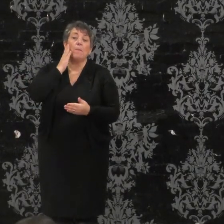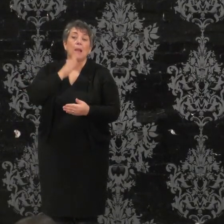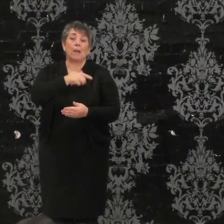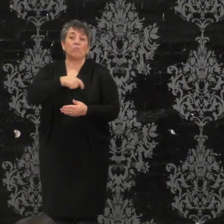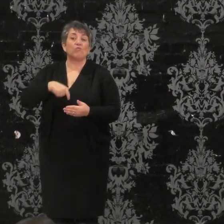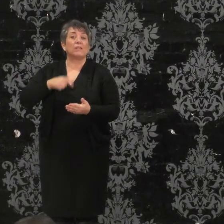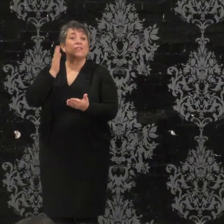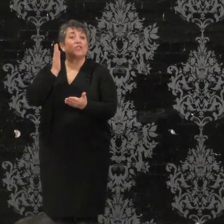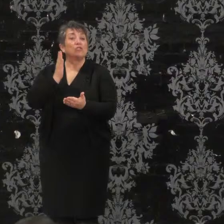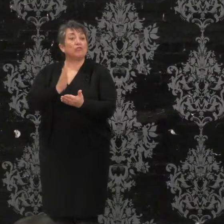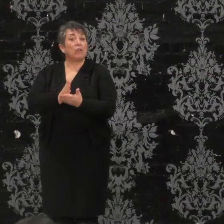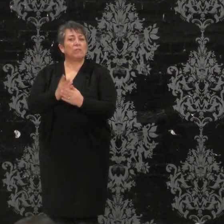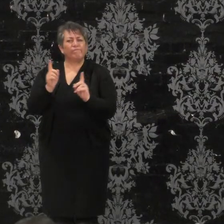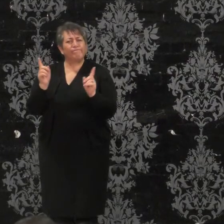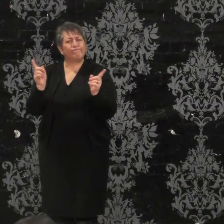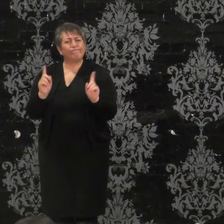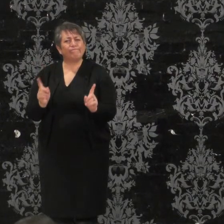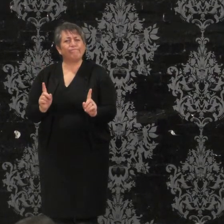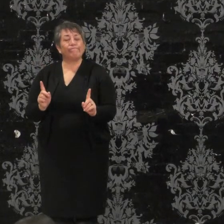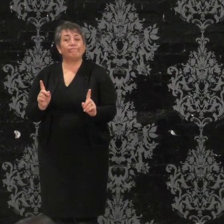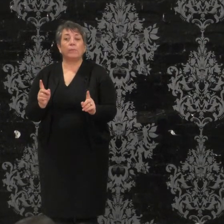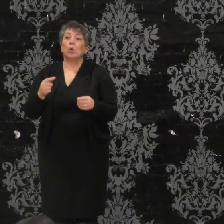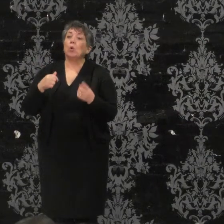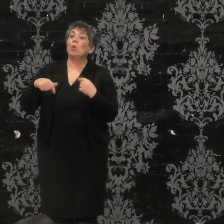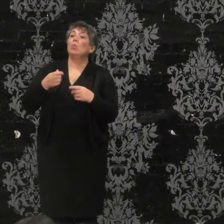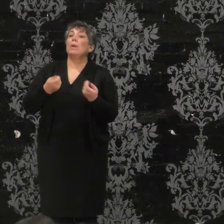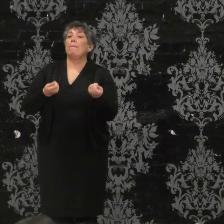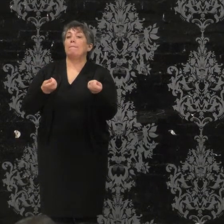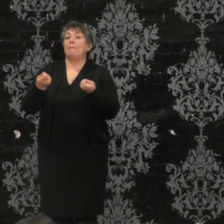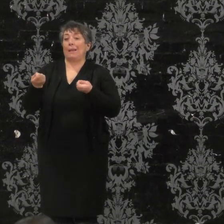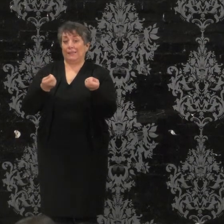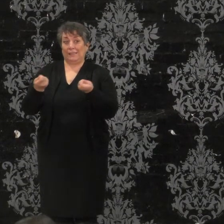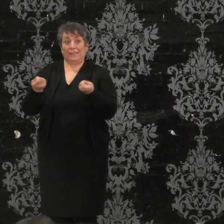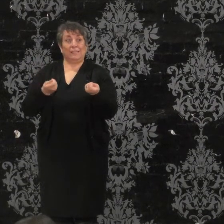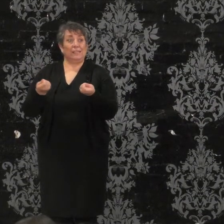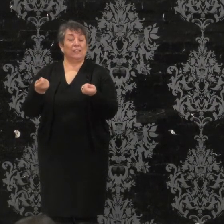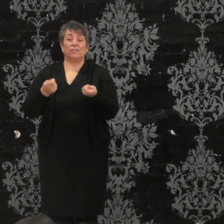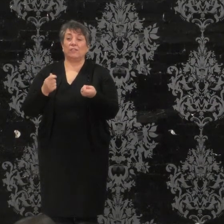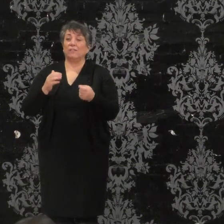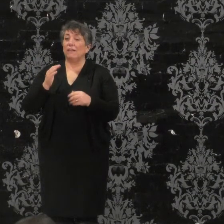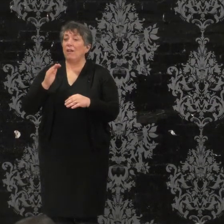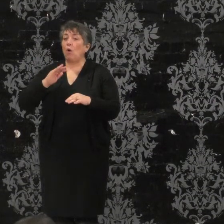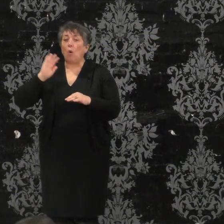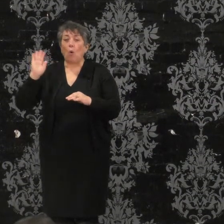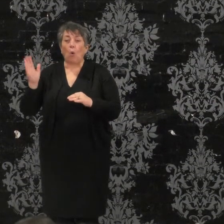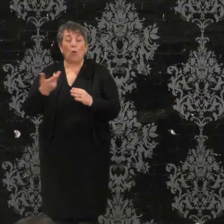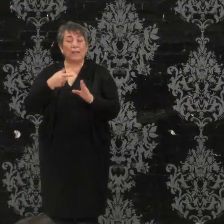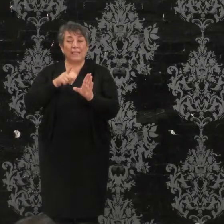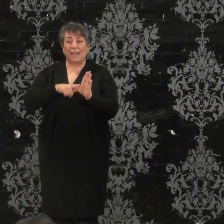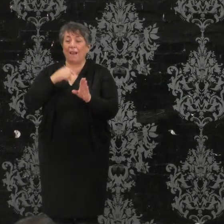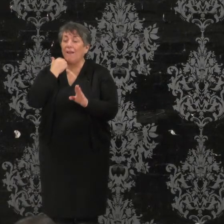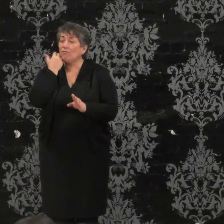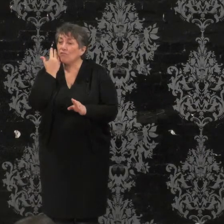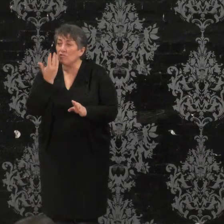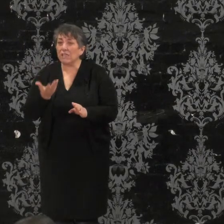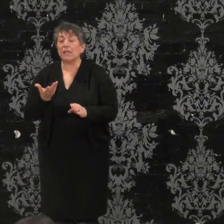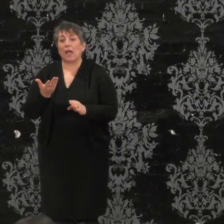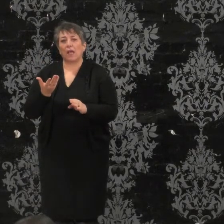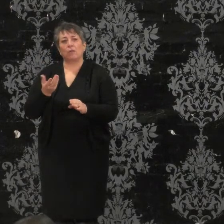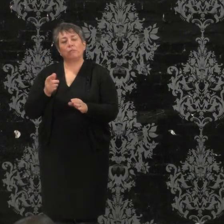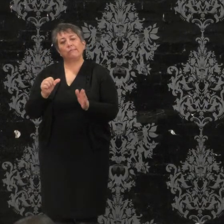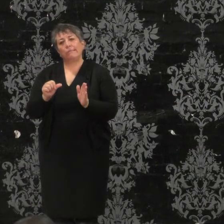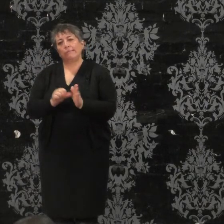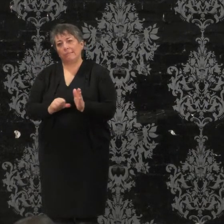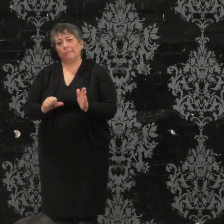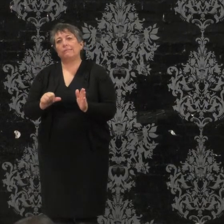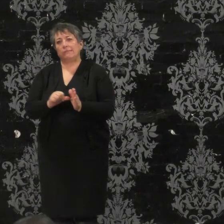these facilities 7 days a week, 12 hours a day, 350 days a year, which is a challenge in itself, as you can imagine. But